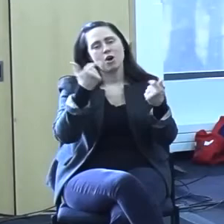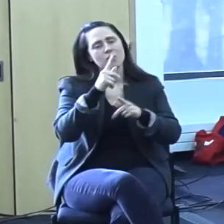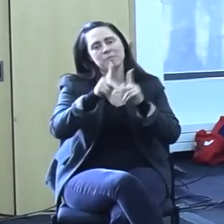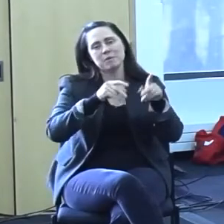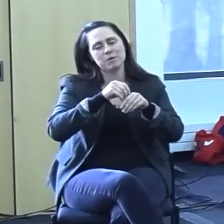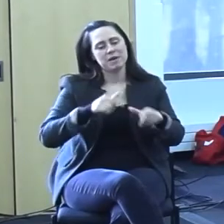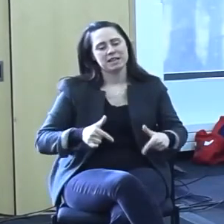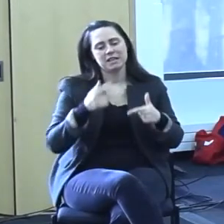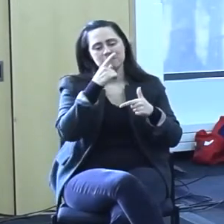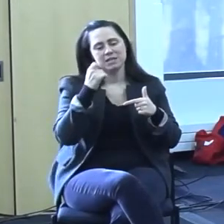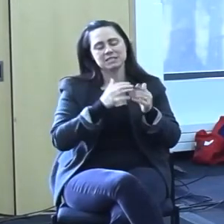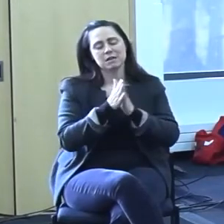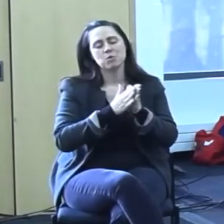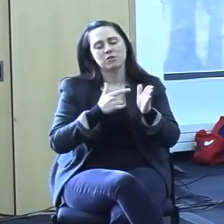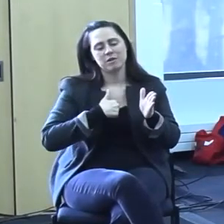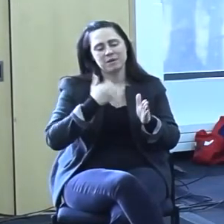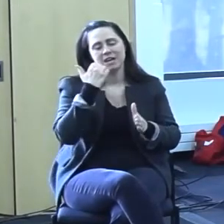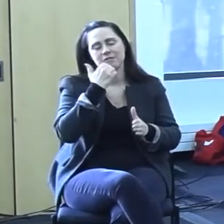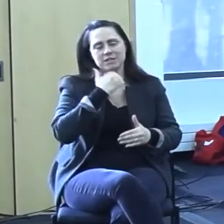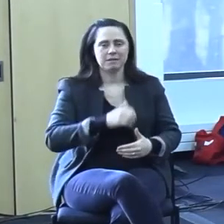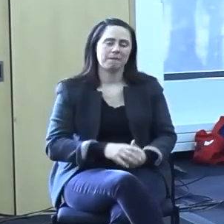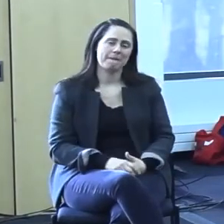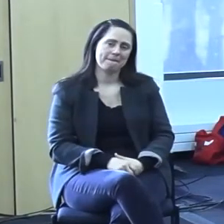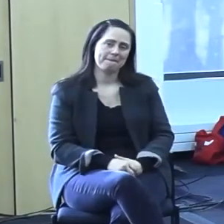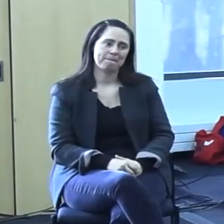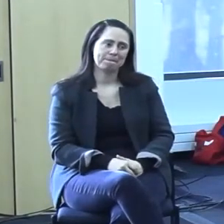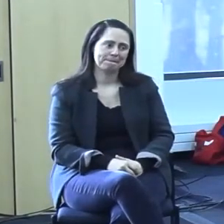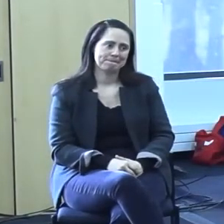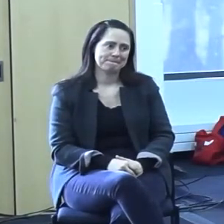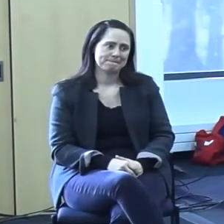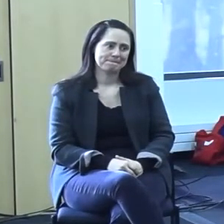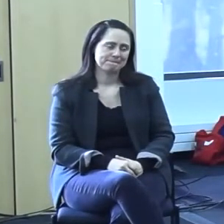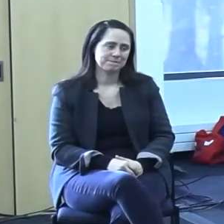my life because they motivate me every single day.